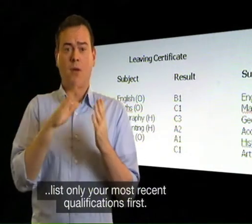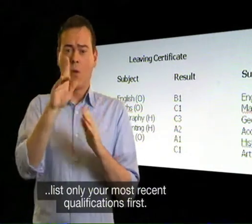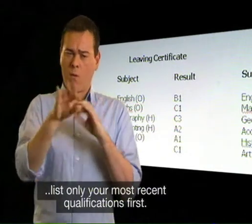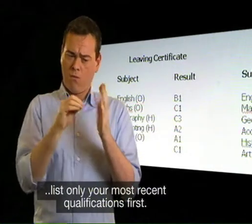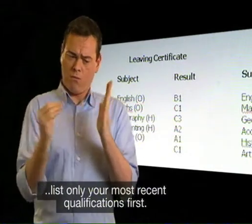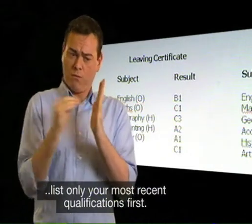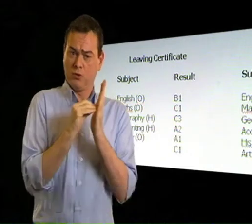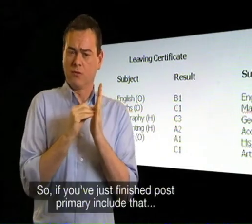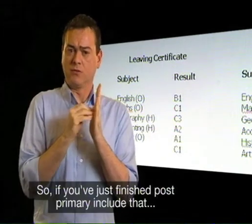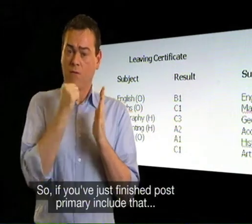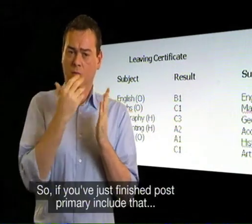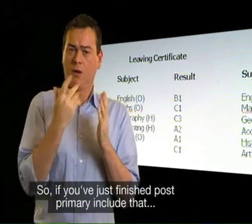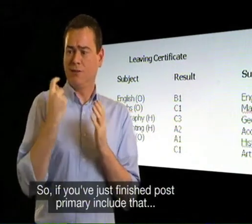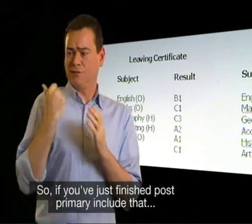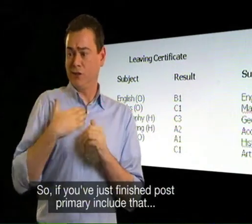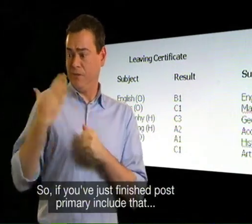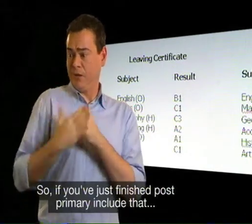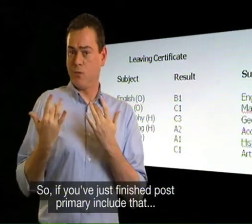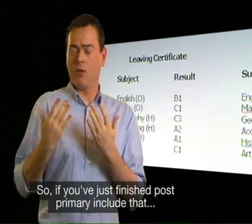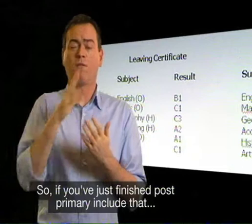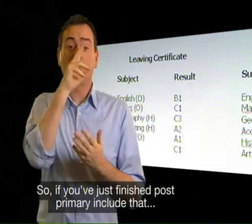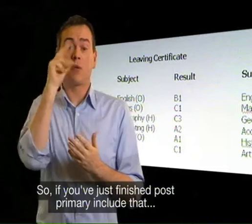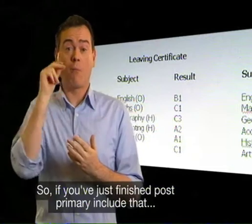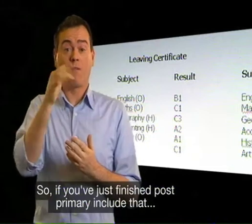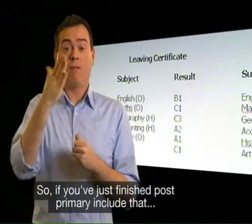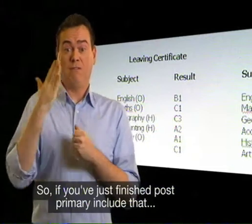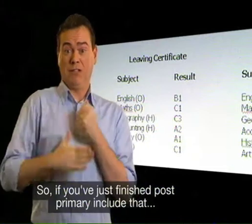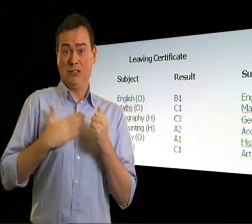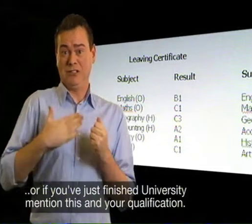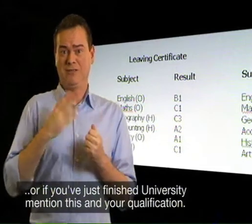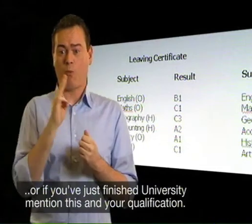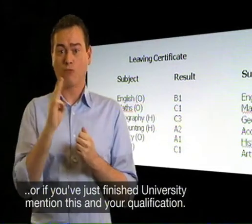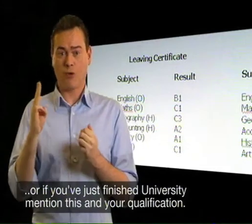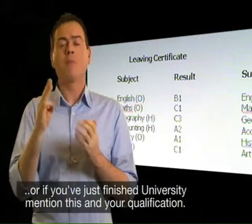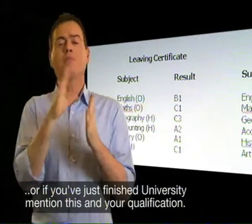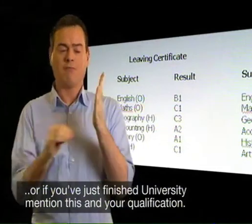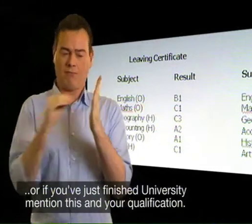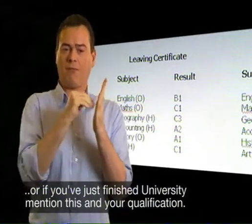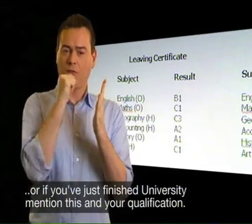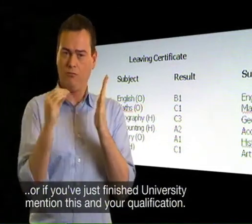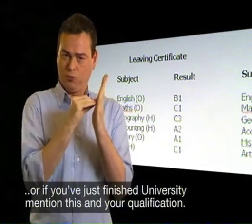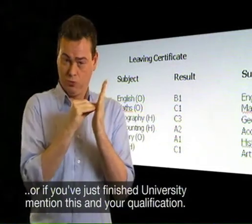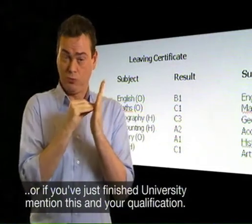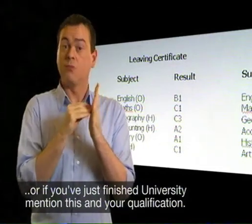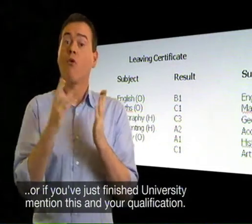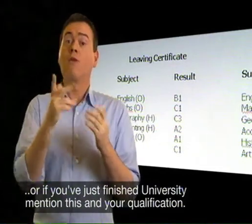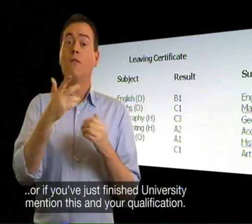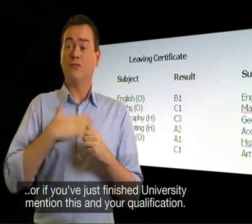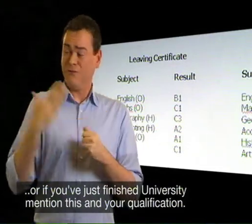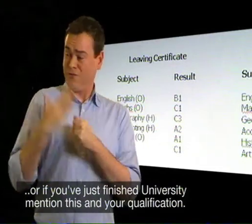qualifications first. So if you've just finished post-primary, include that. Or if you've just finished university, mention this and your